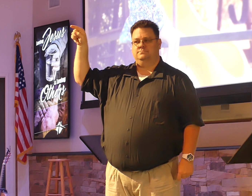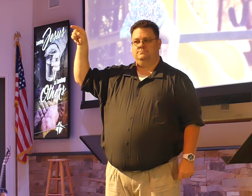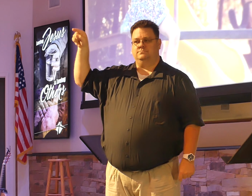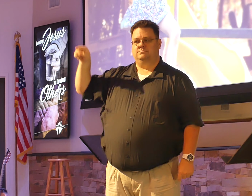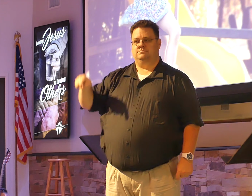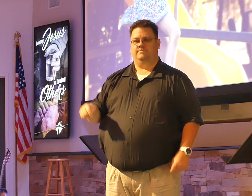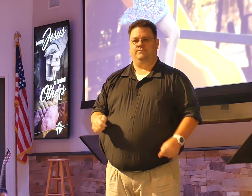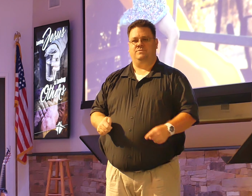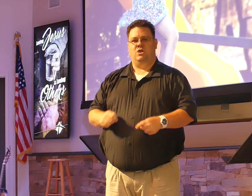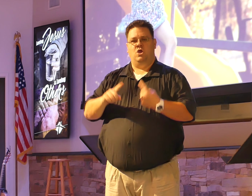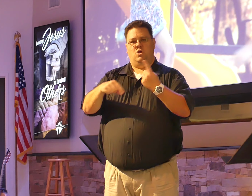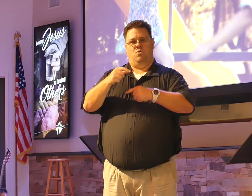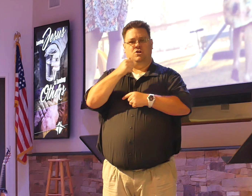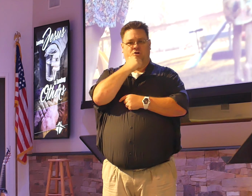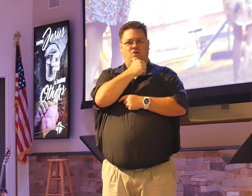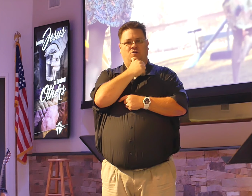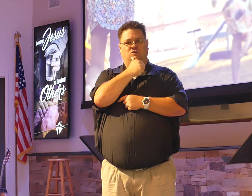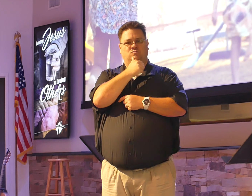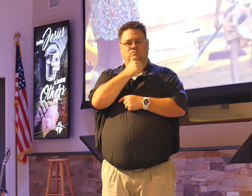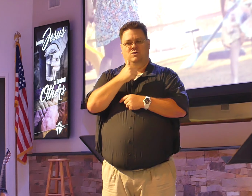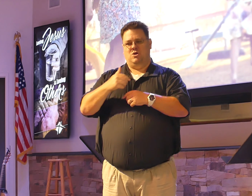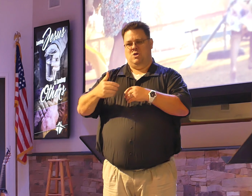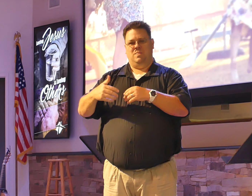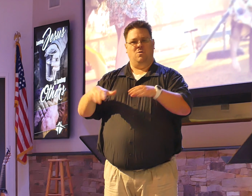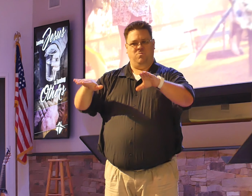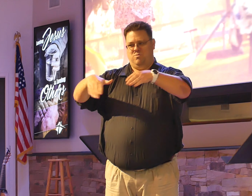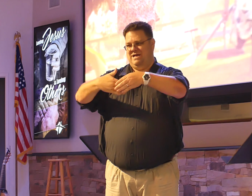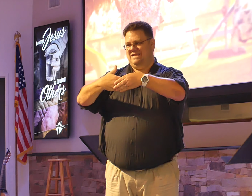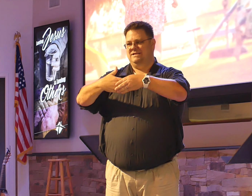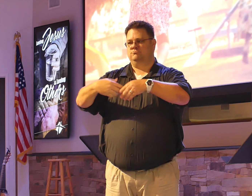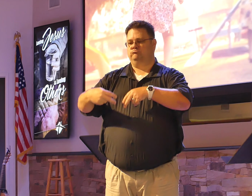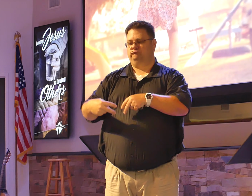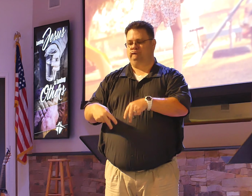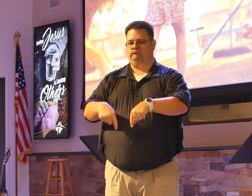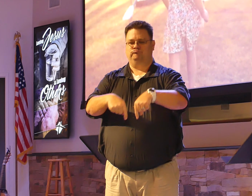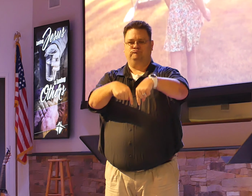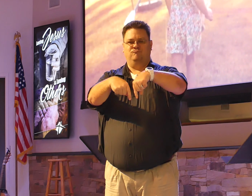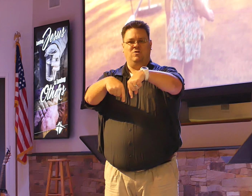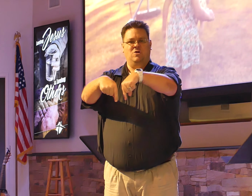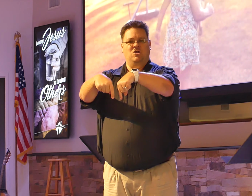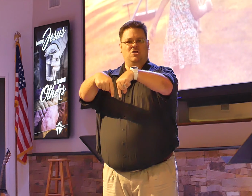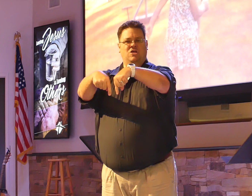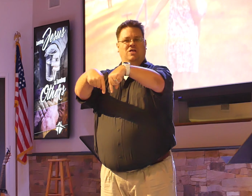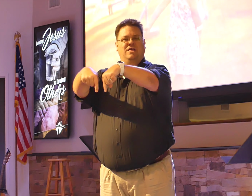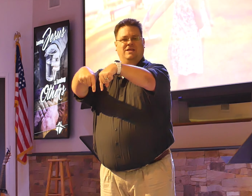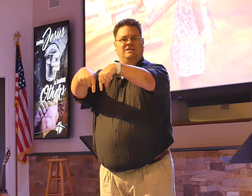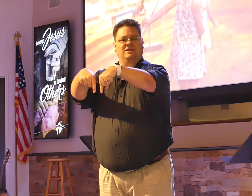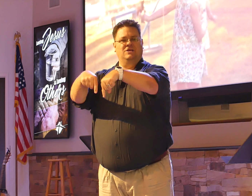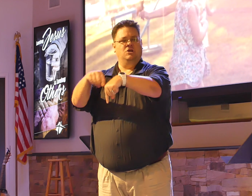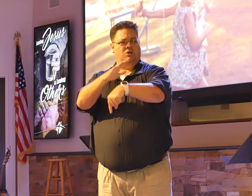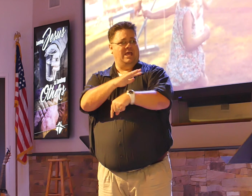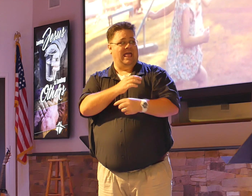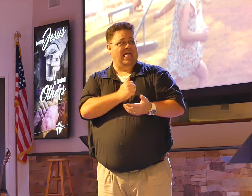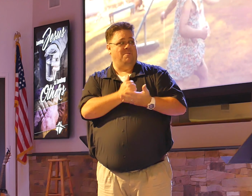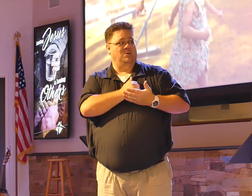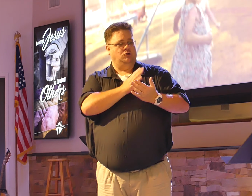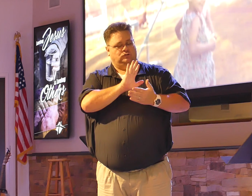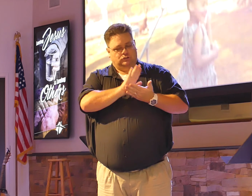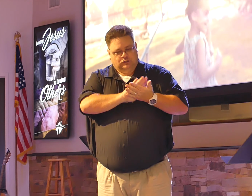When she walks down the aisle on that magical day, she'll look to you to bring peace to her anxious heart. When he